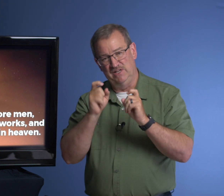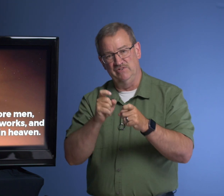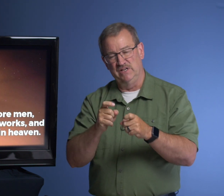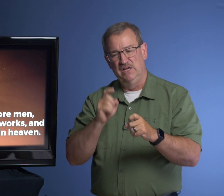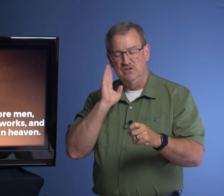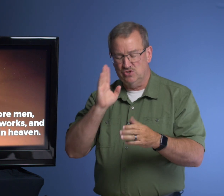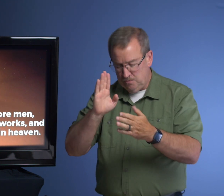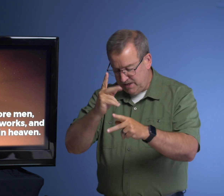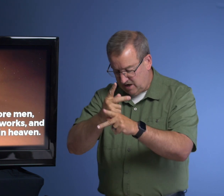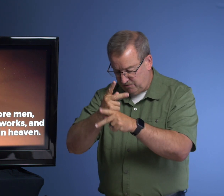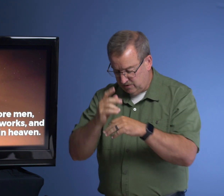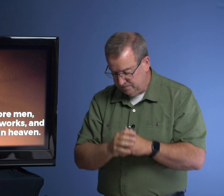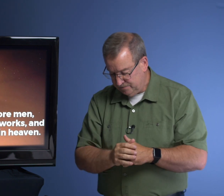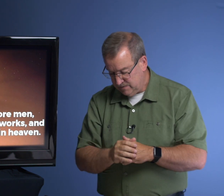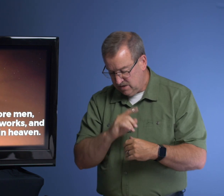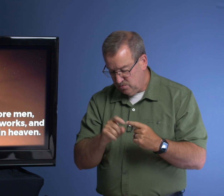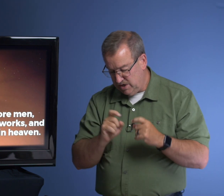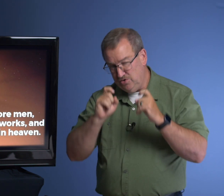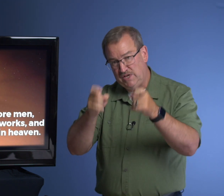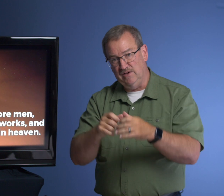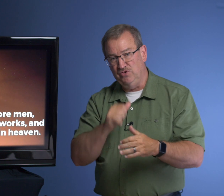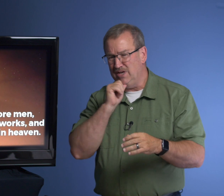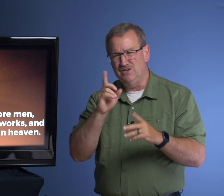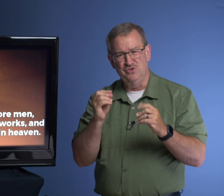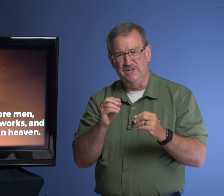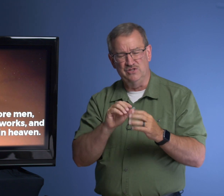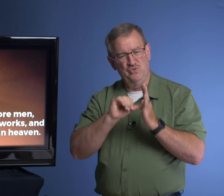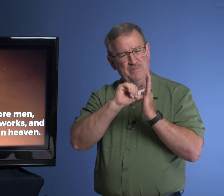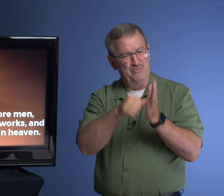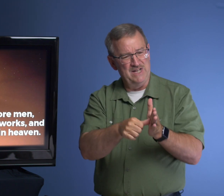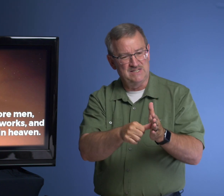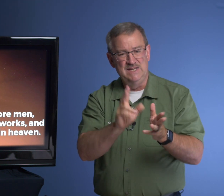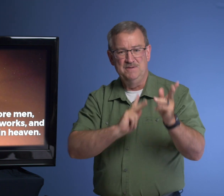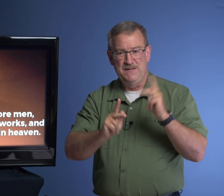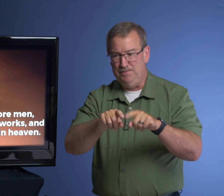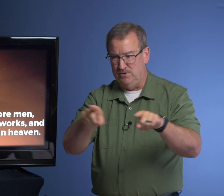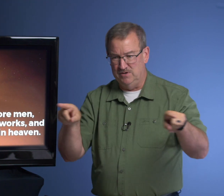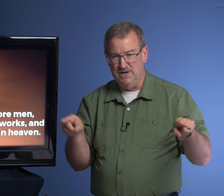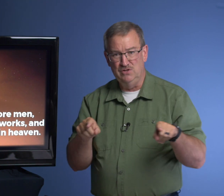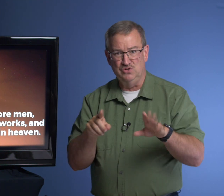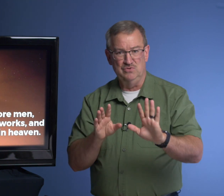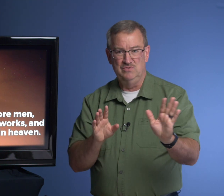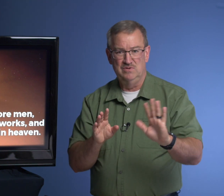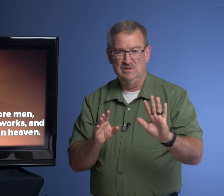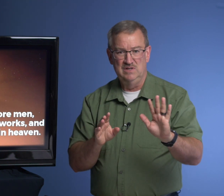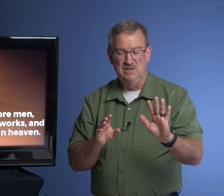giving. So be careful. When you give, you're not doing it to impress people around you.